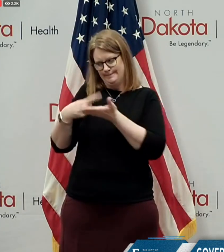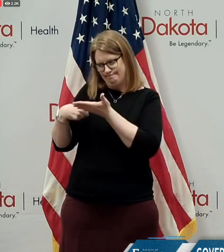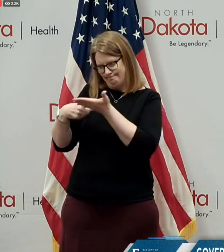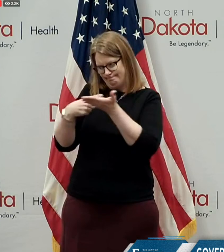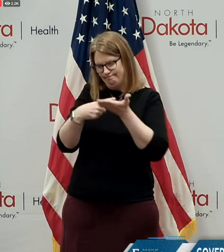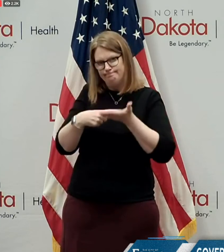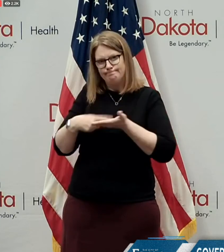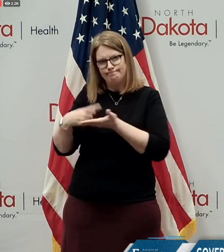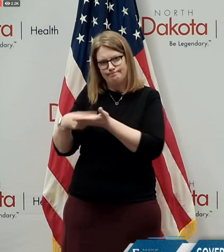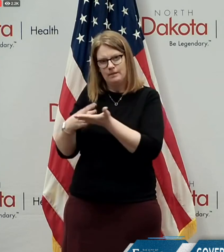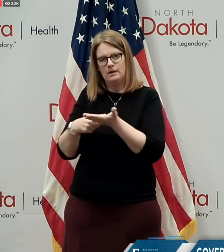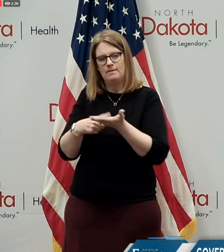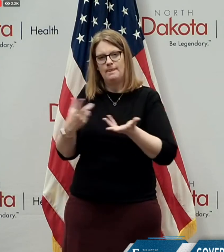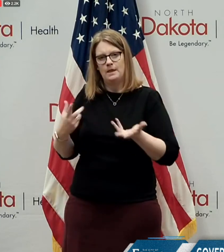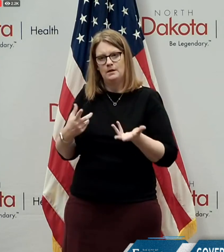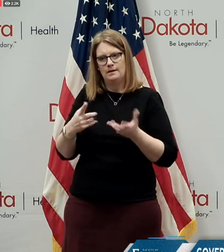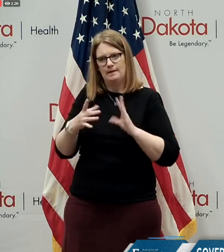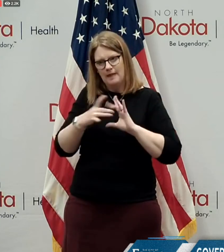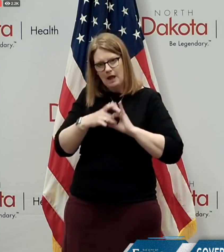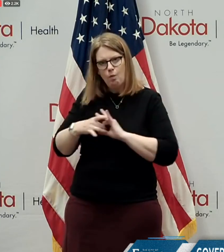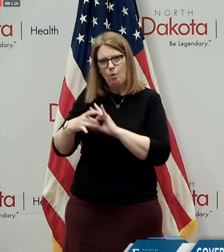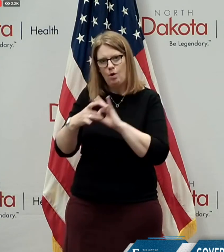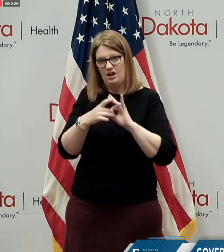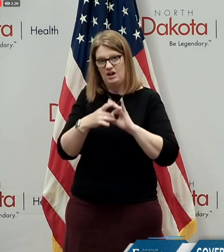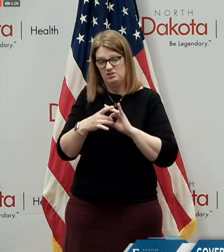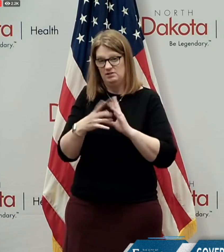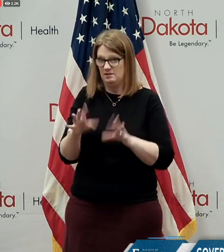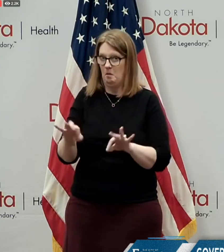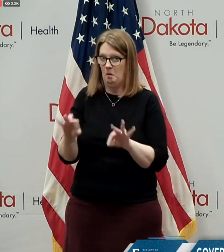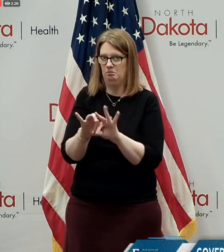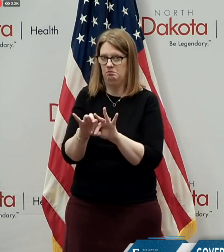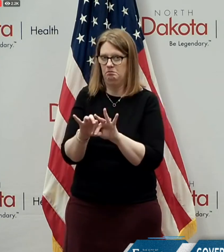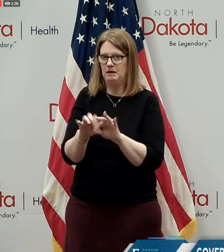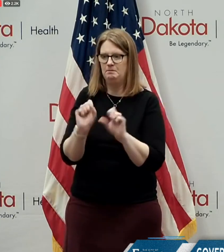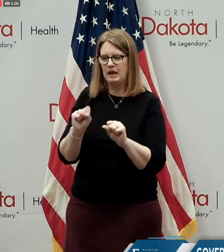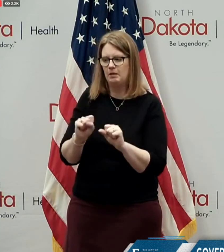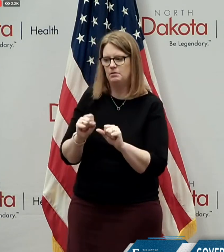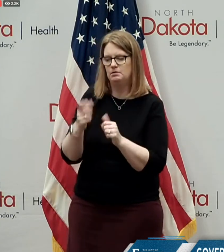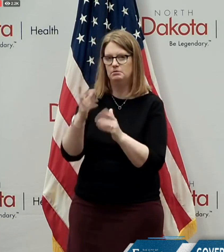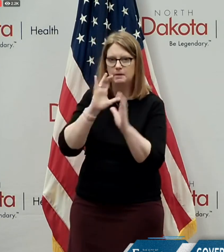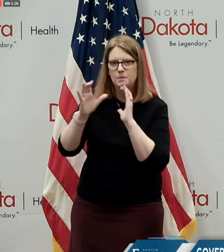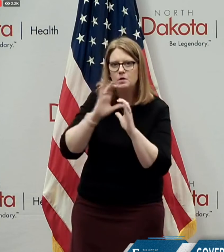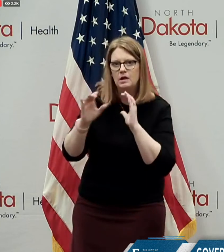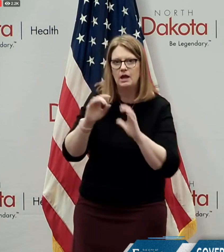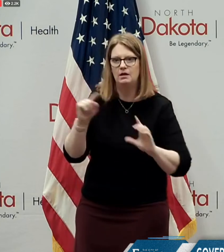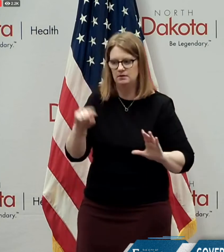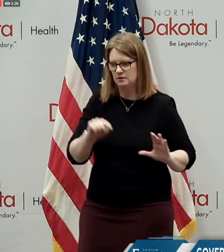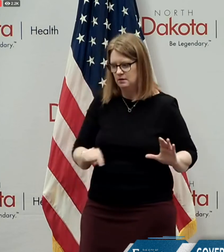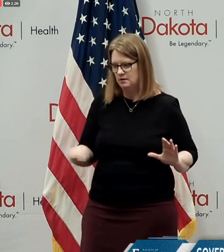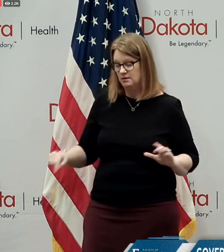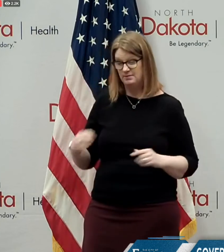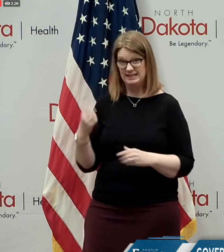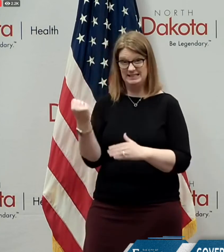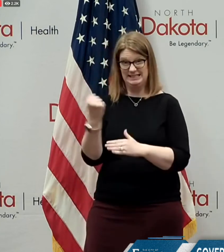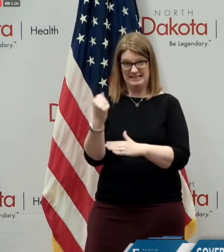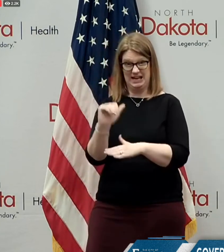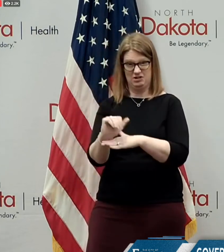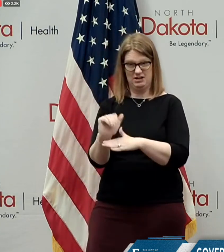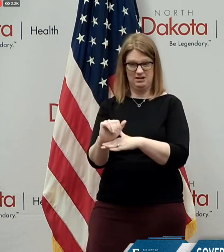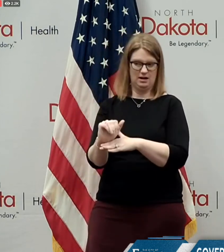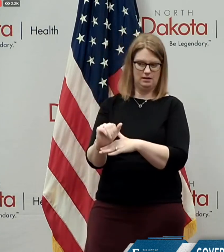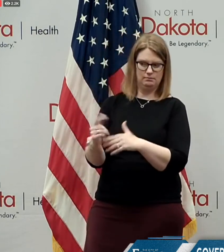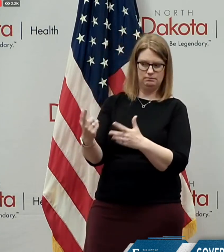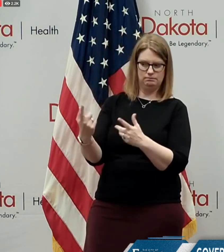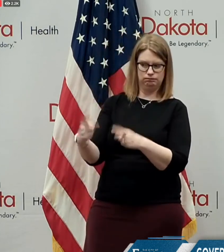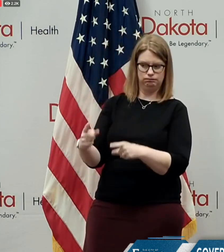of those different organizations, coordination matters, and they were up against, by Saturday night when things started to happen, up